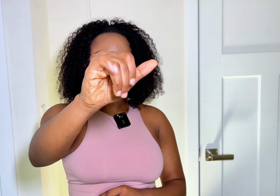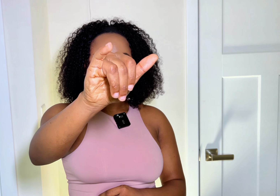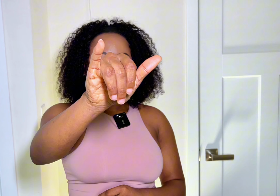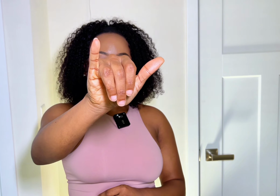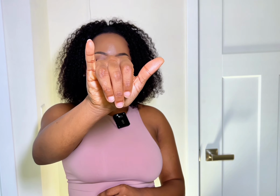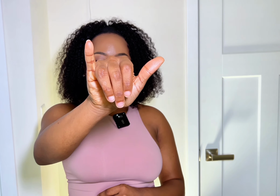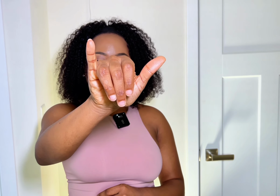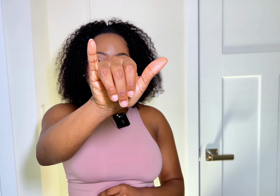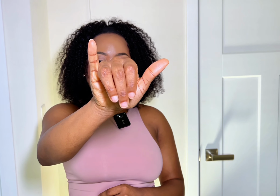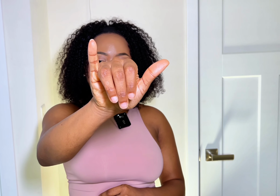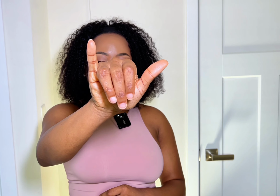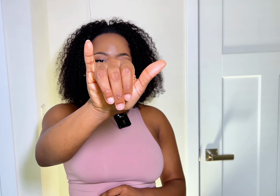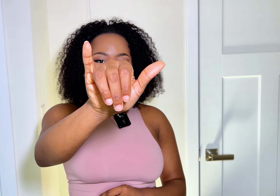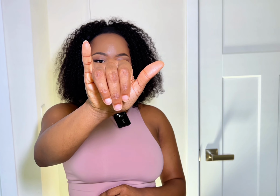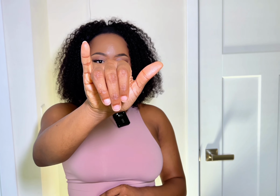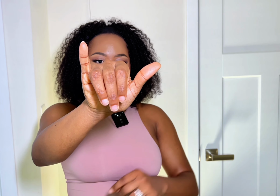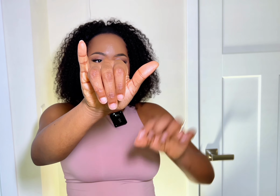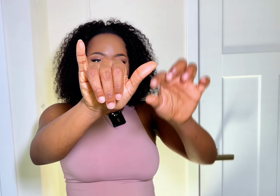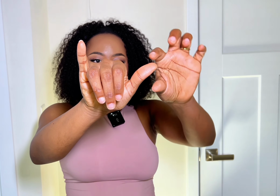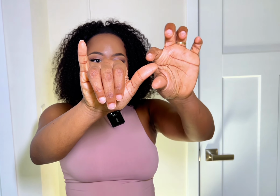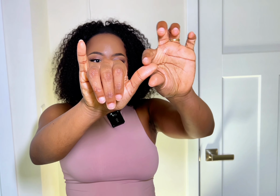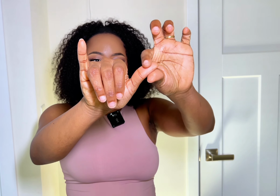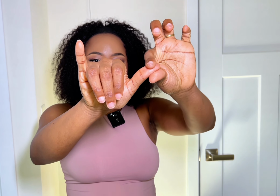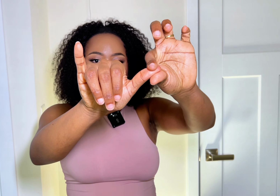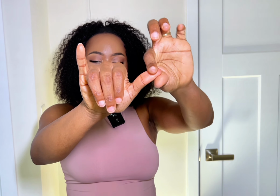is Y. Y. You have your thumb